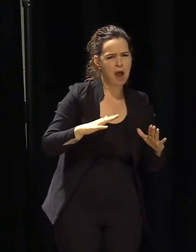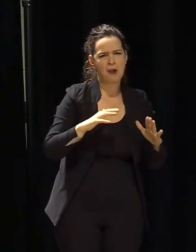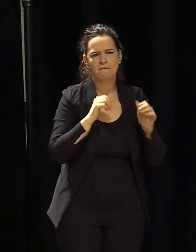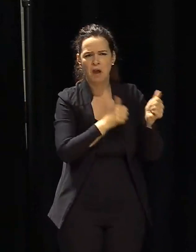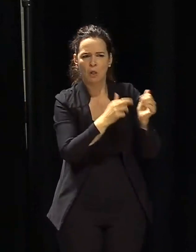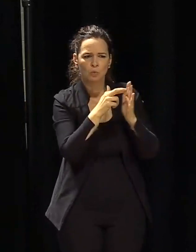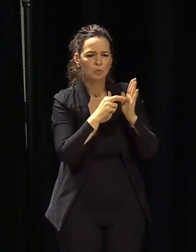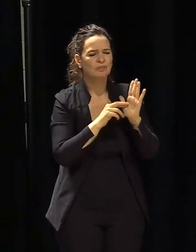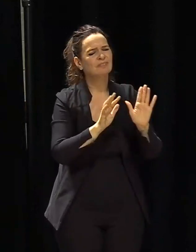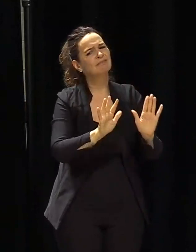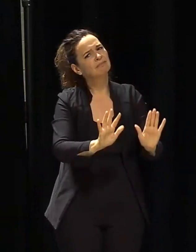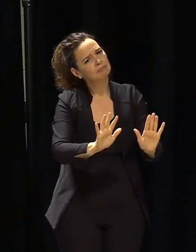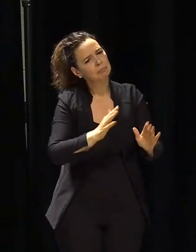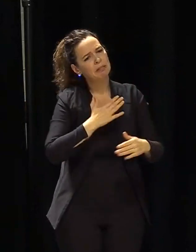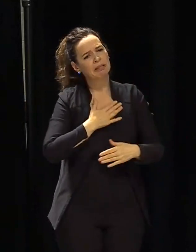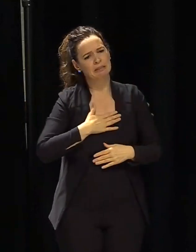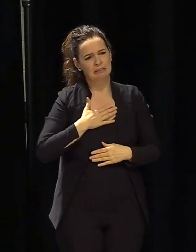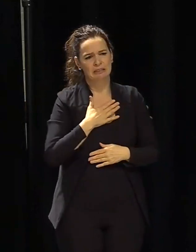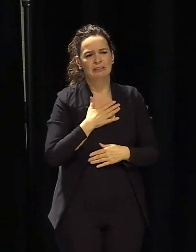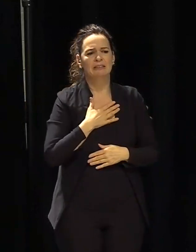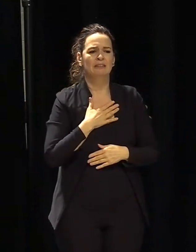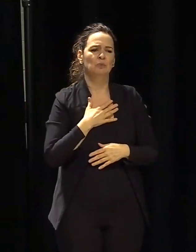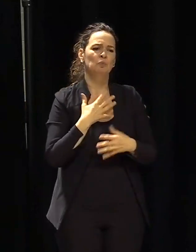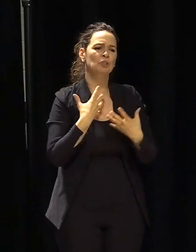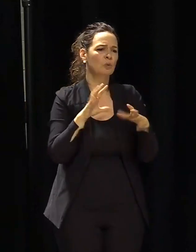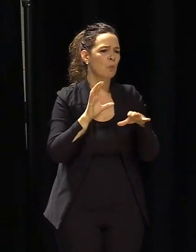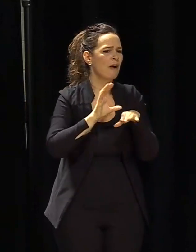avoid all that. Help us. Help us.